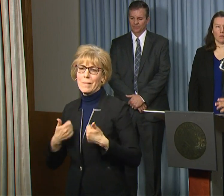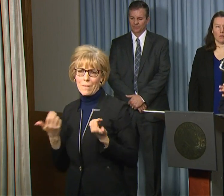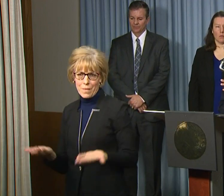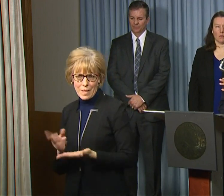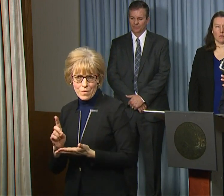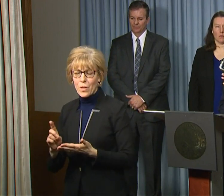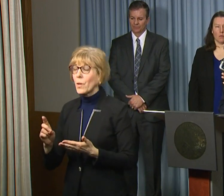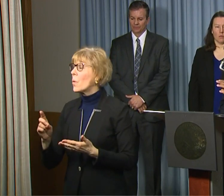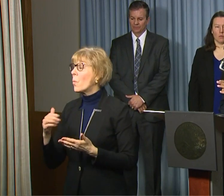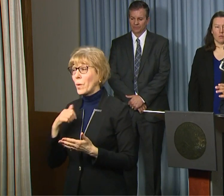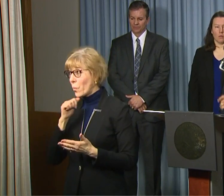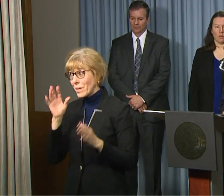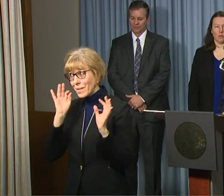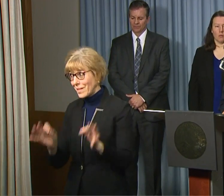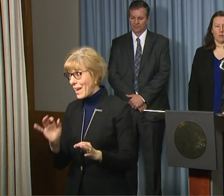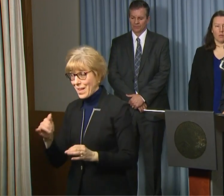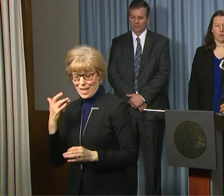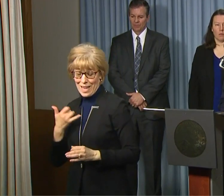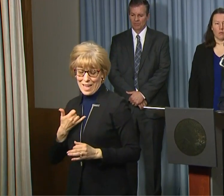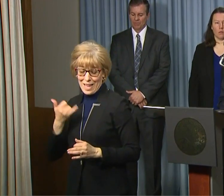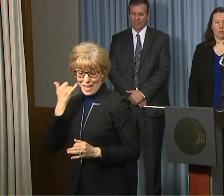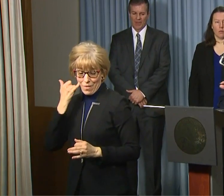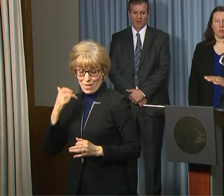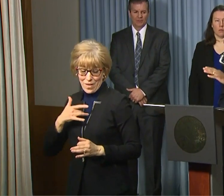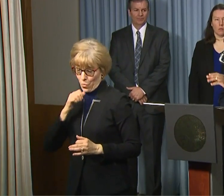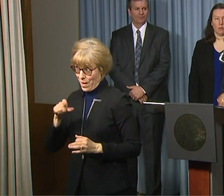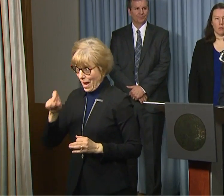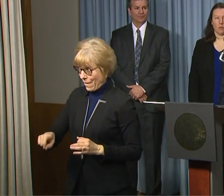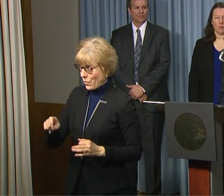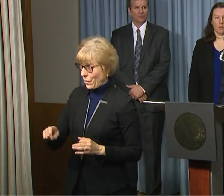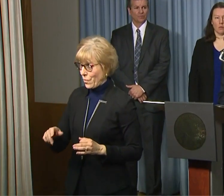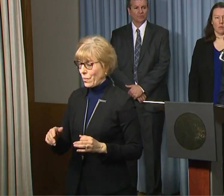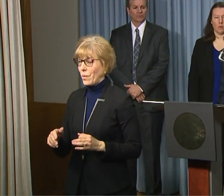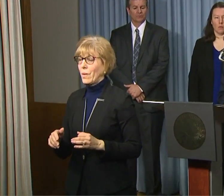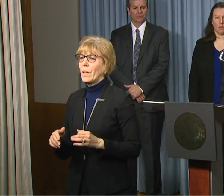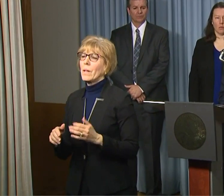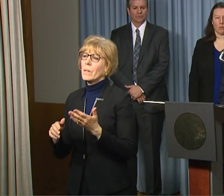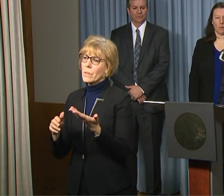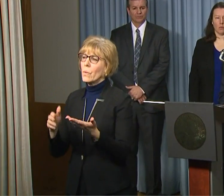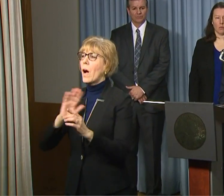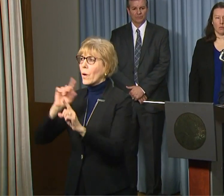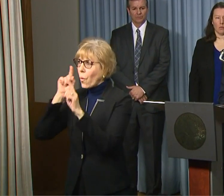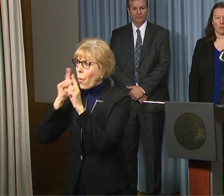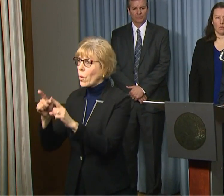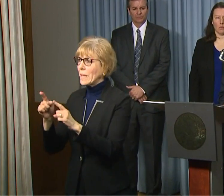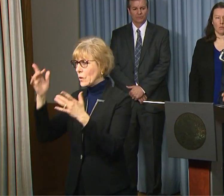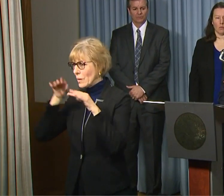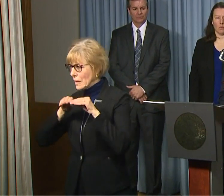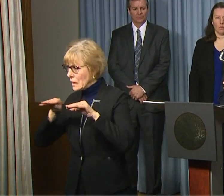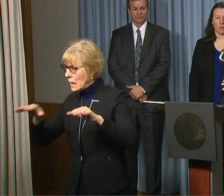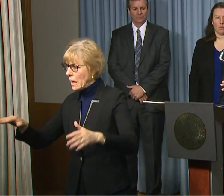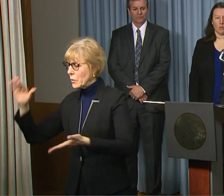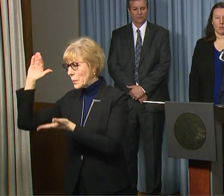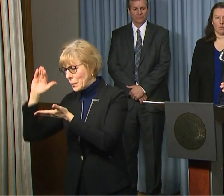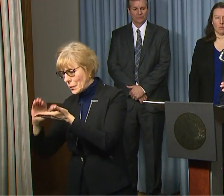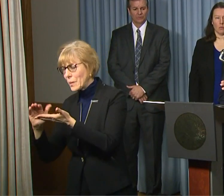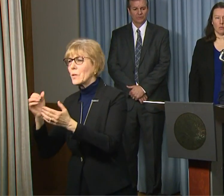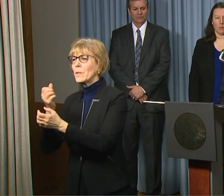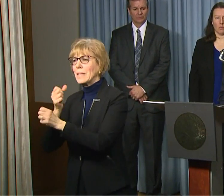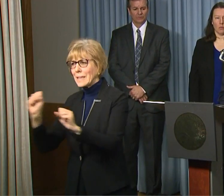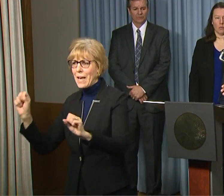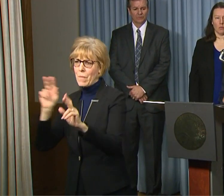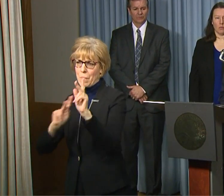this direction had we not had to in order to begin to flatten that curve. And that's what our ultimate objective is to save lives and to